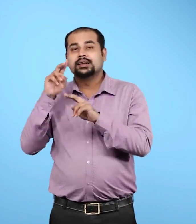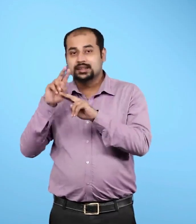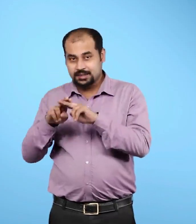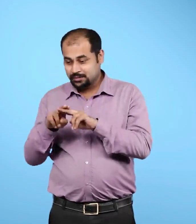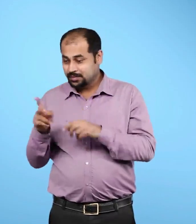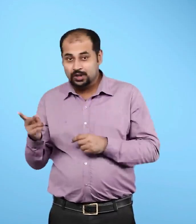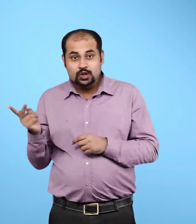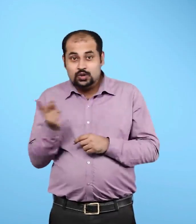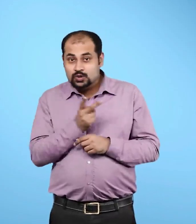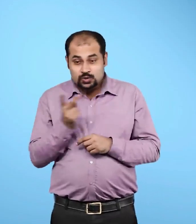in all."